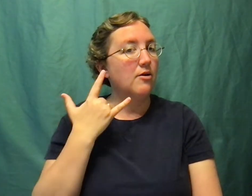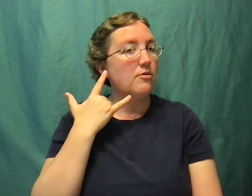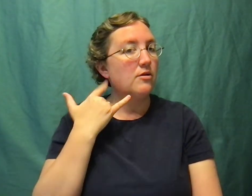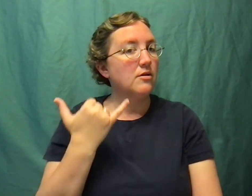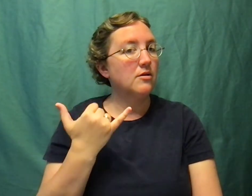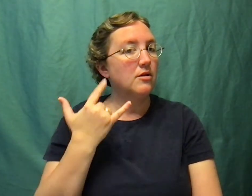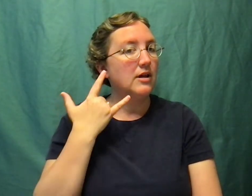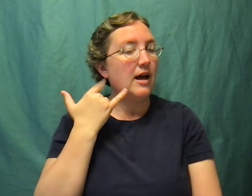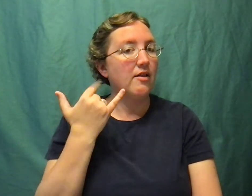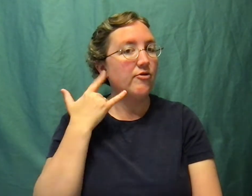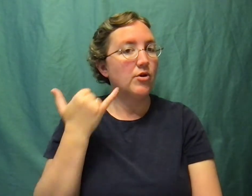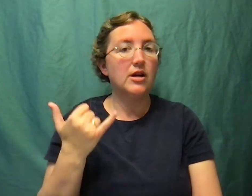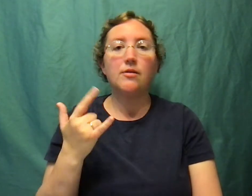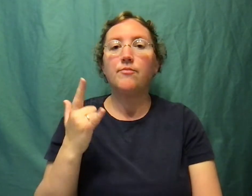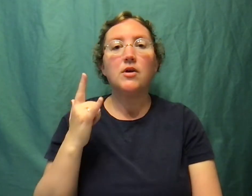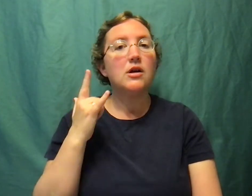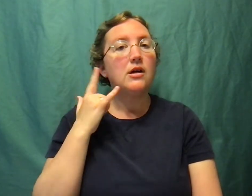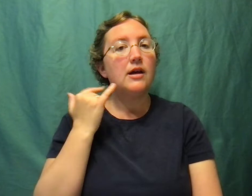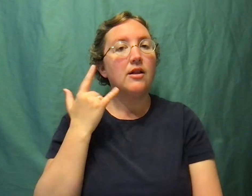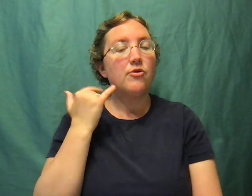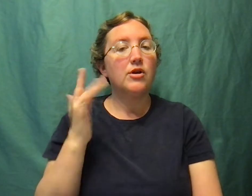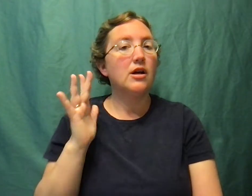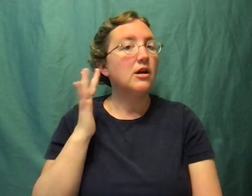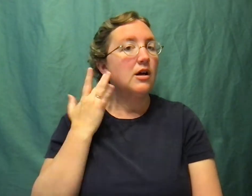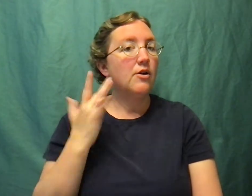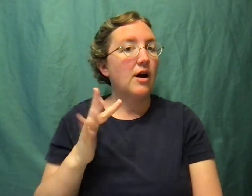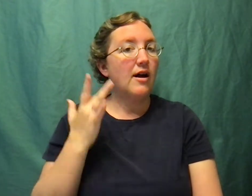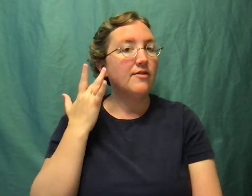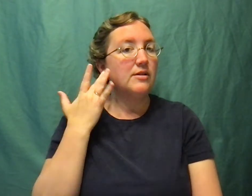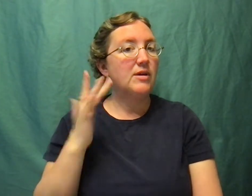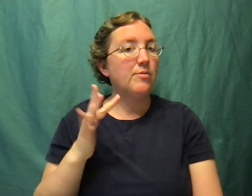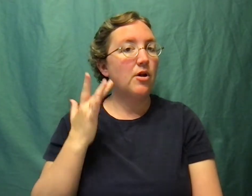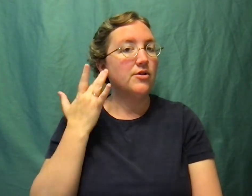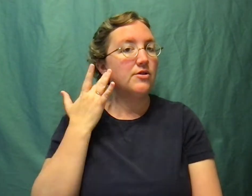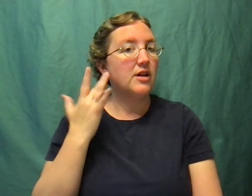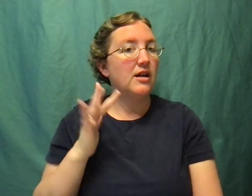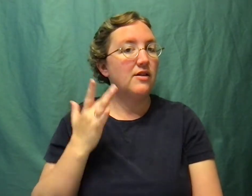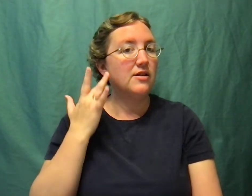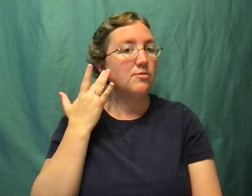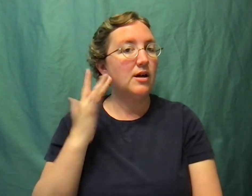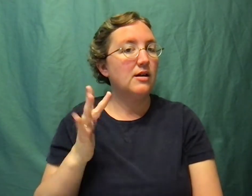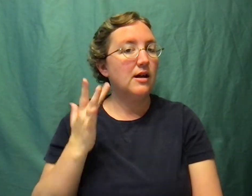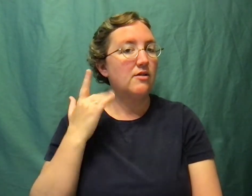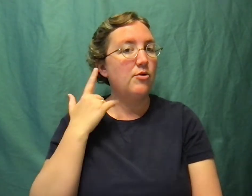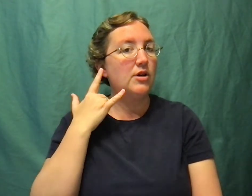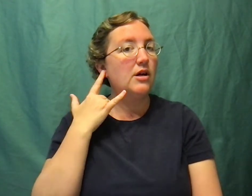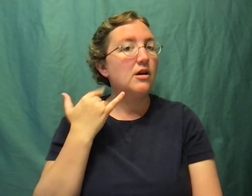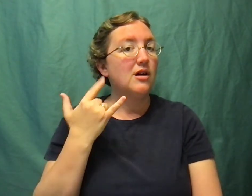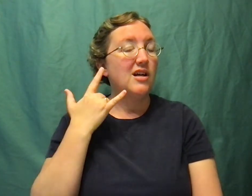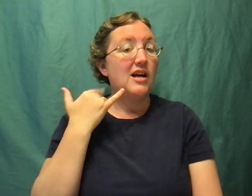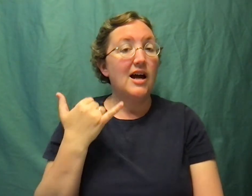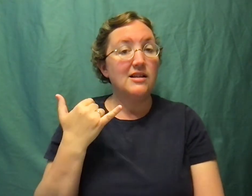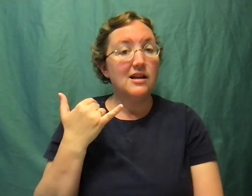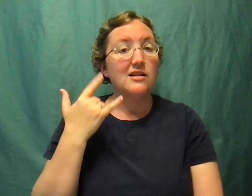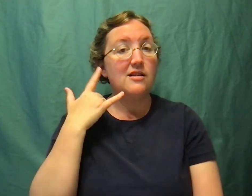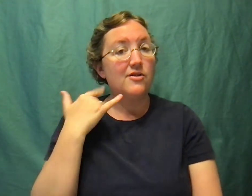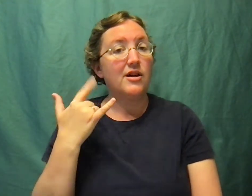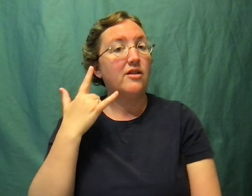down. California. California. I have seen people also sign it this way, California. As a Southern